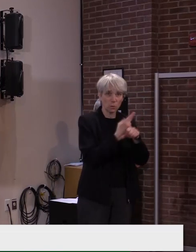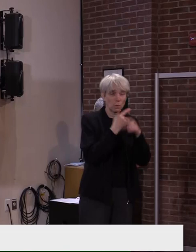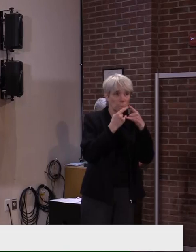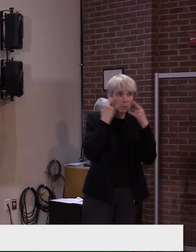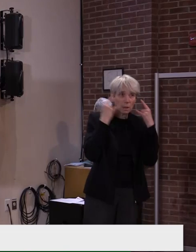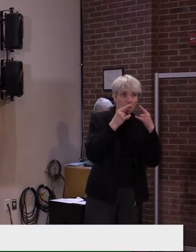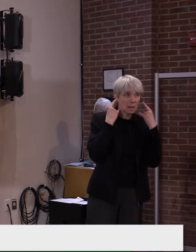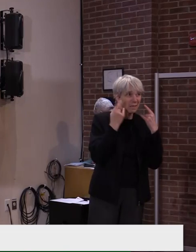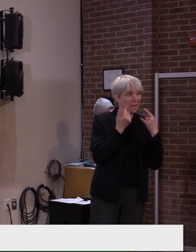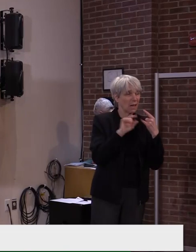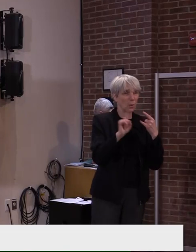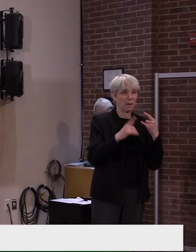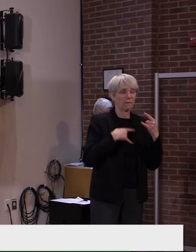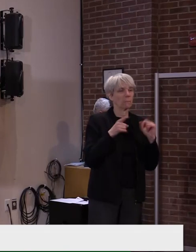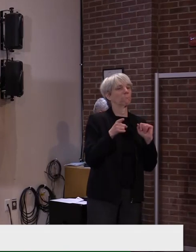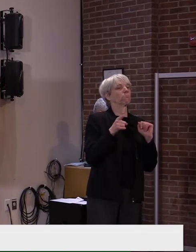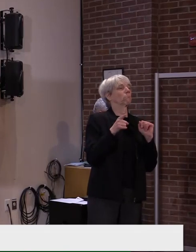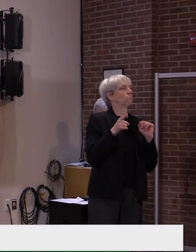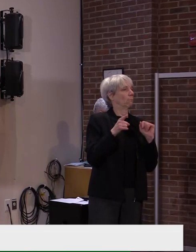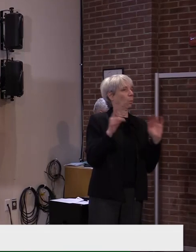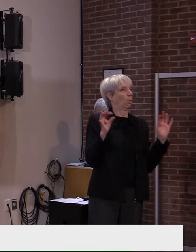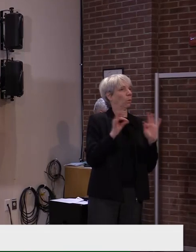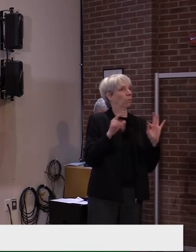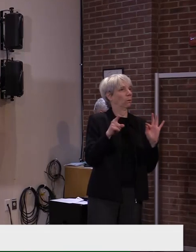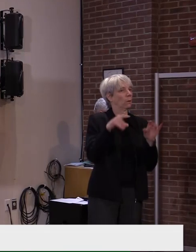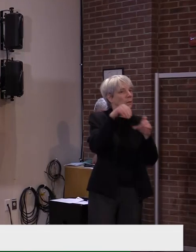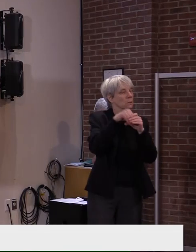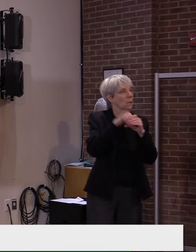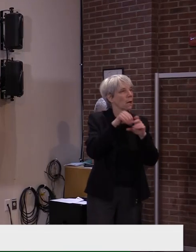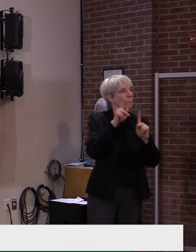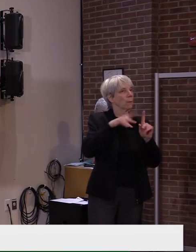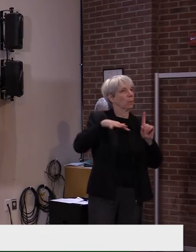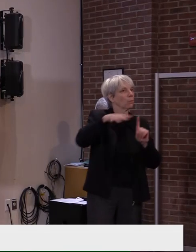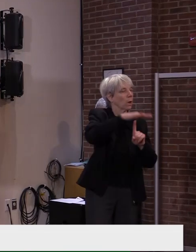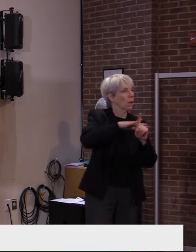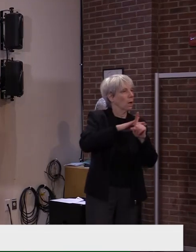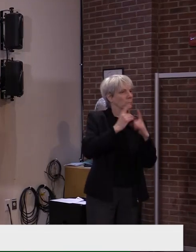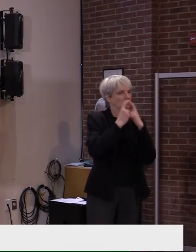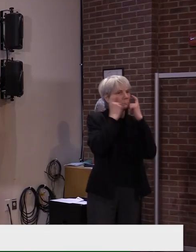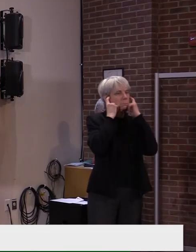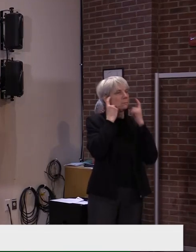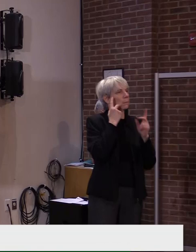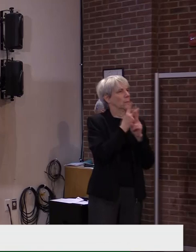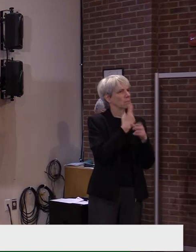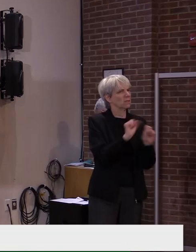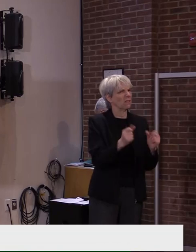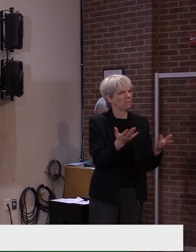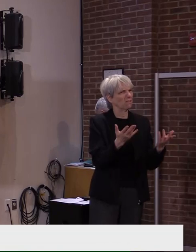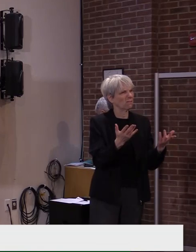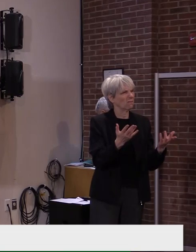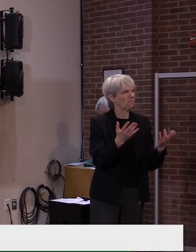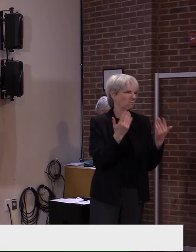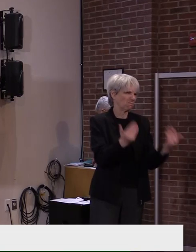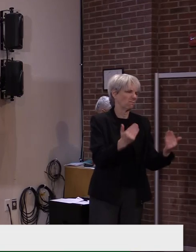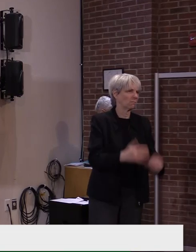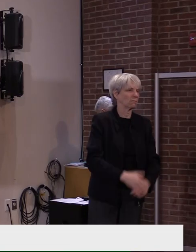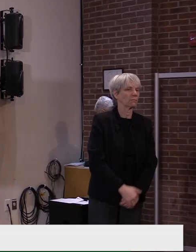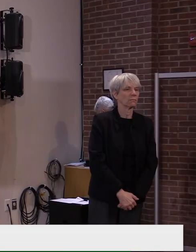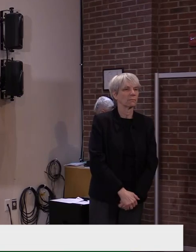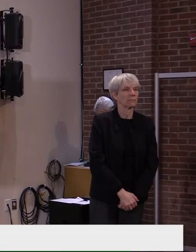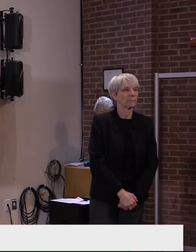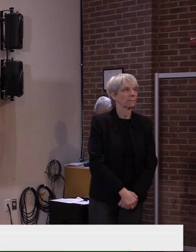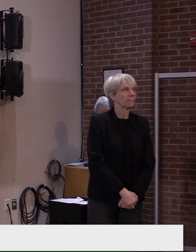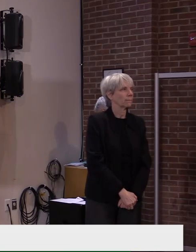assesses their situation and makes sure that they protect themselves and others by taking all those steps, including masking up.